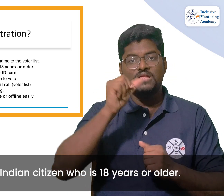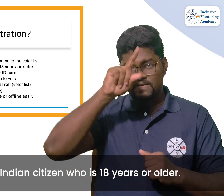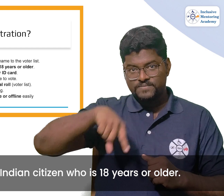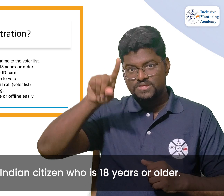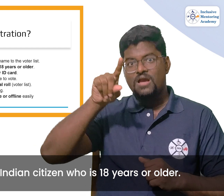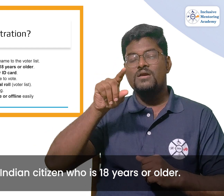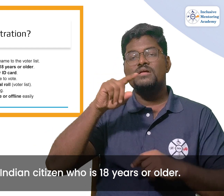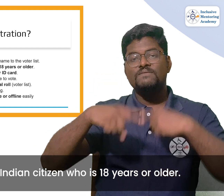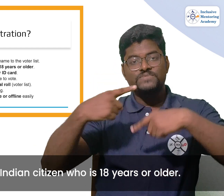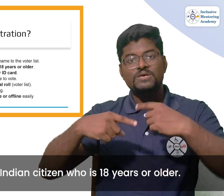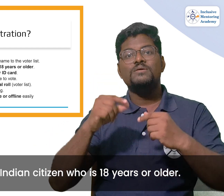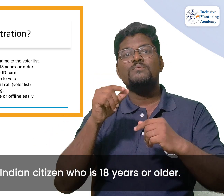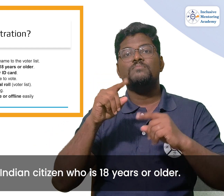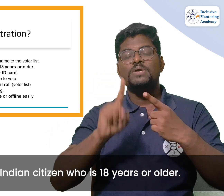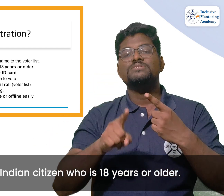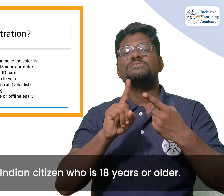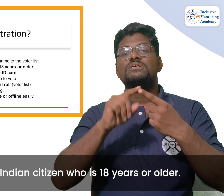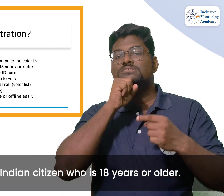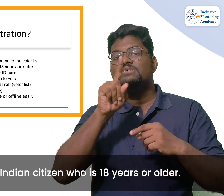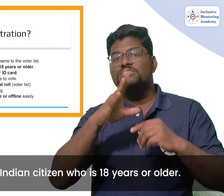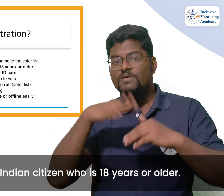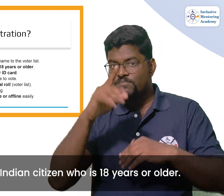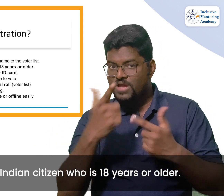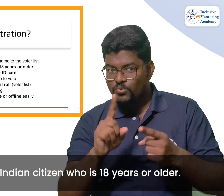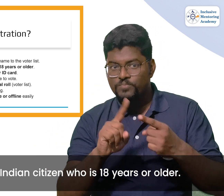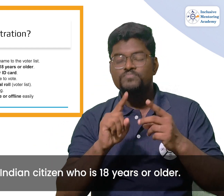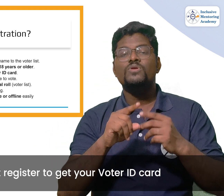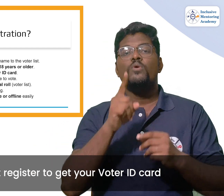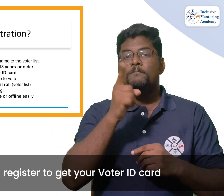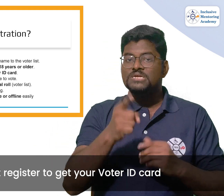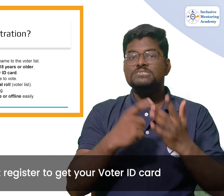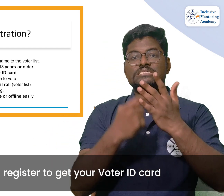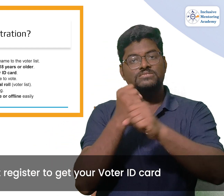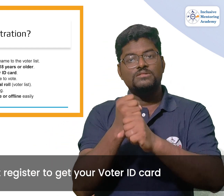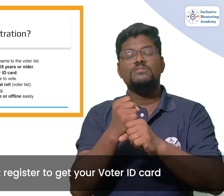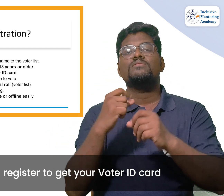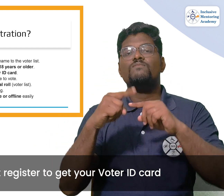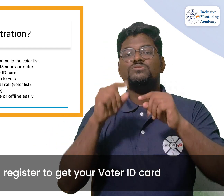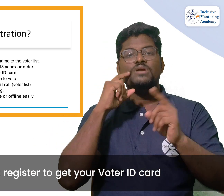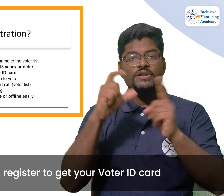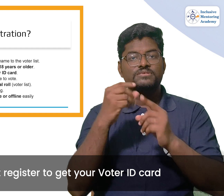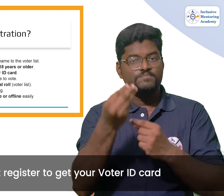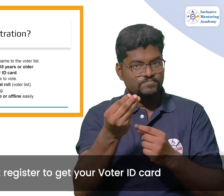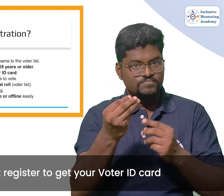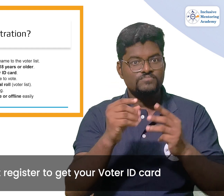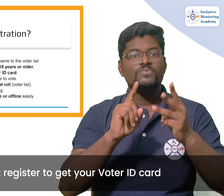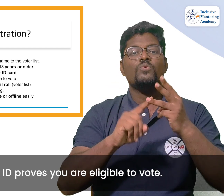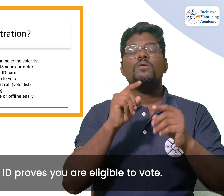is for every Indian citizen who is 18 years or older. You must register to get your voter ID card.